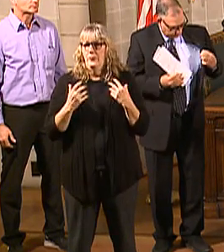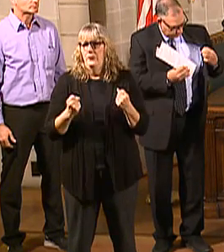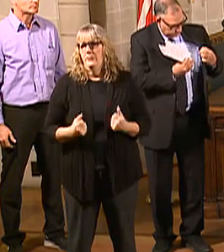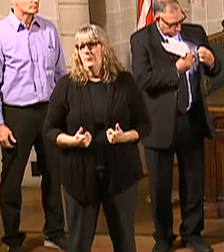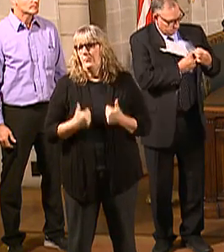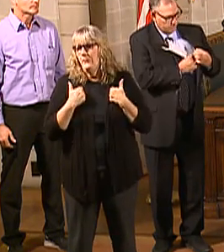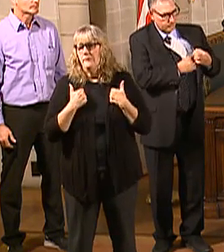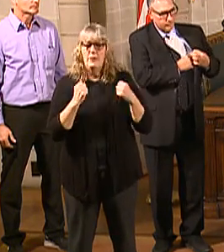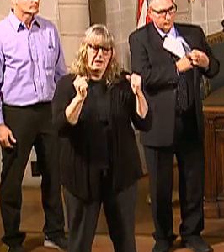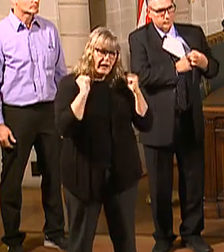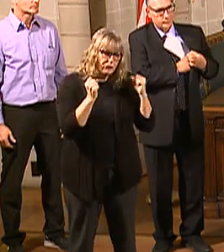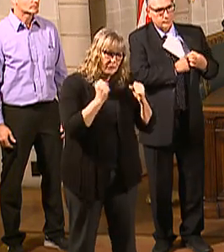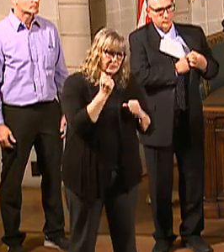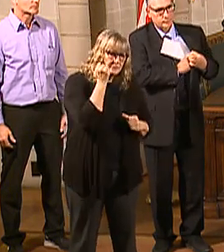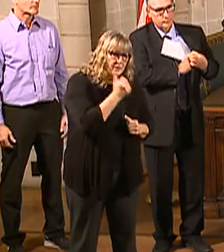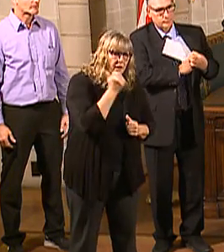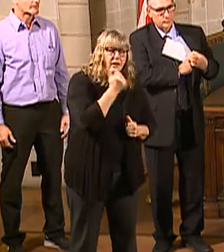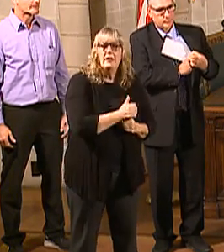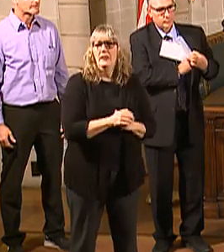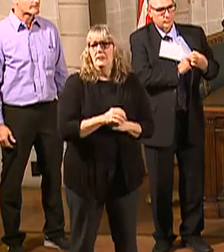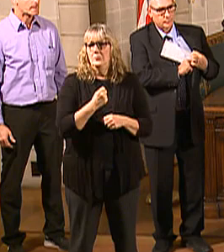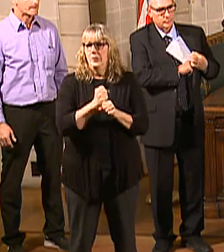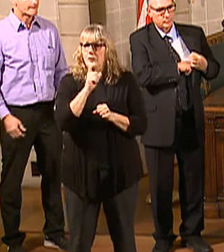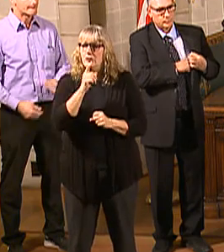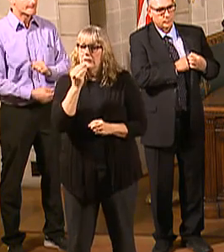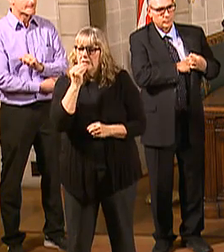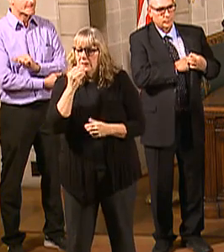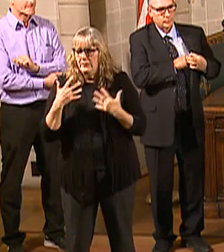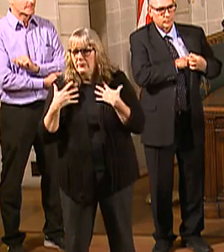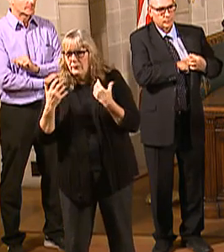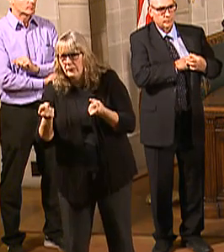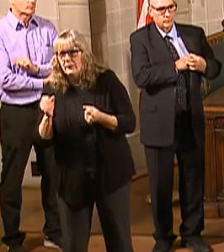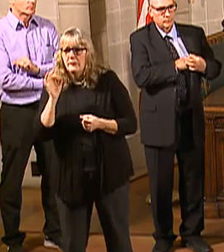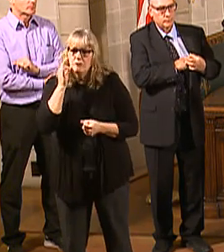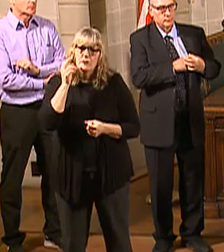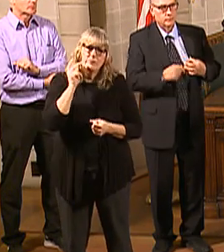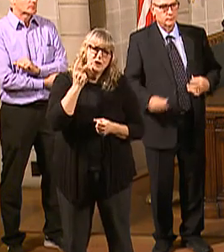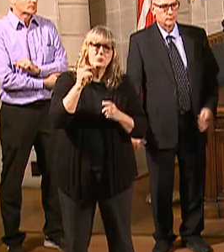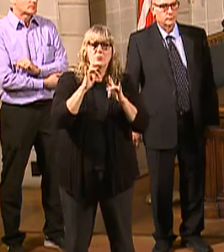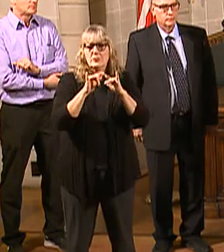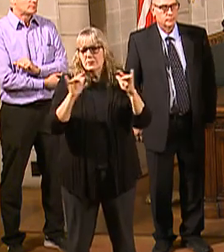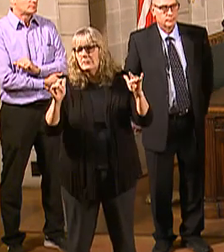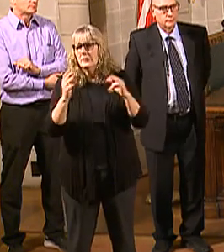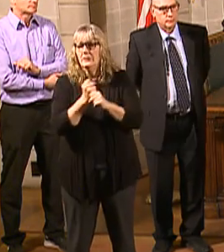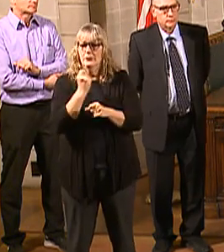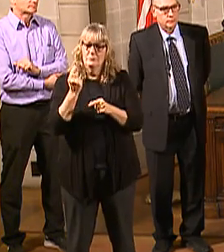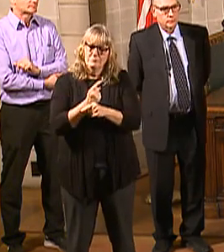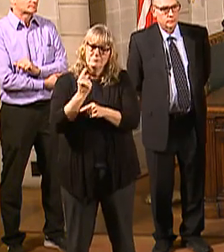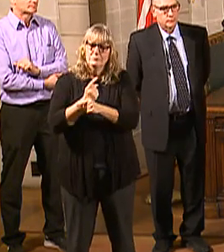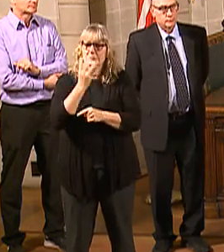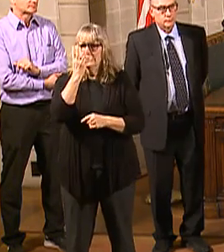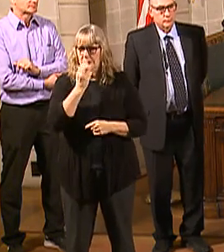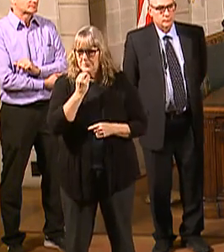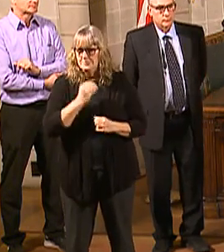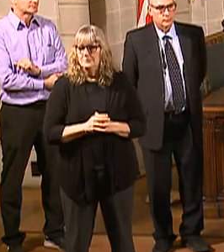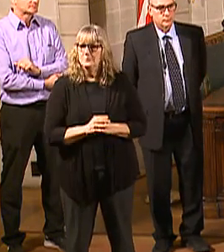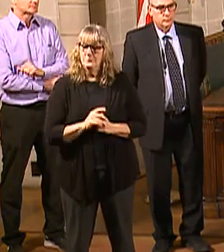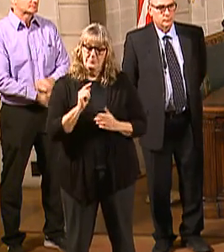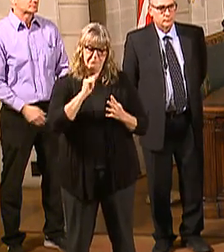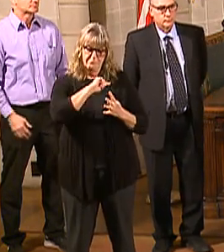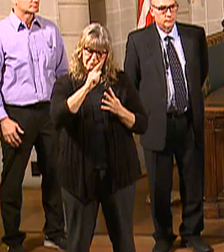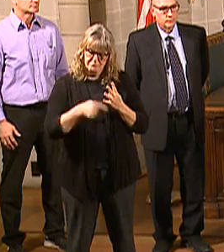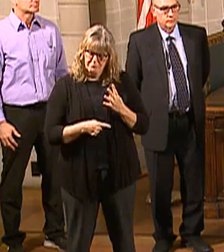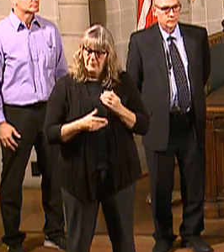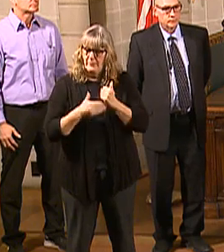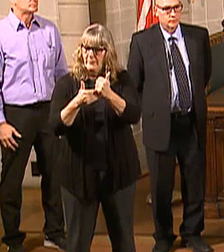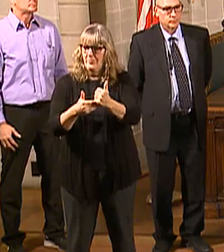that exercise in daily, to maybe make sure that you're eating healthy, the fruits and vegetables, and also getting the proper amount of sleep. And those things will not only